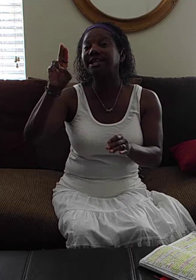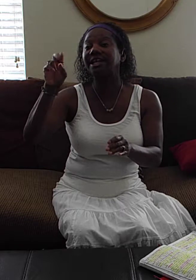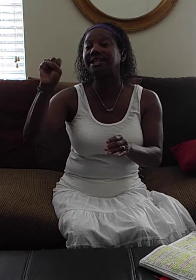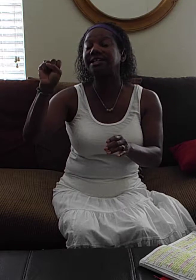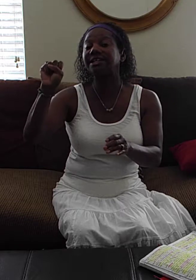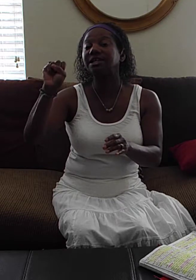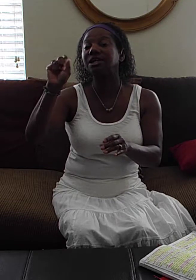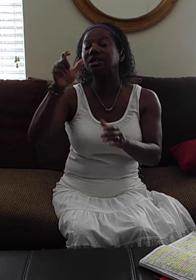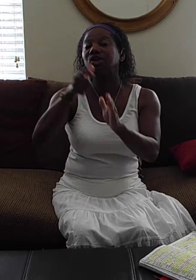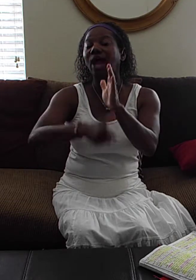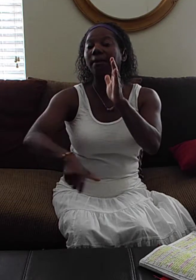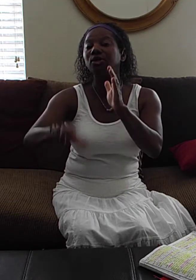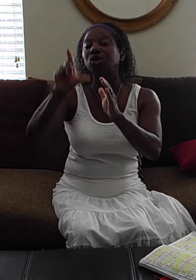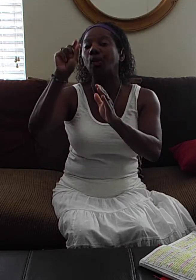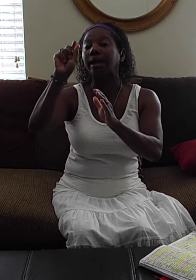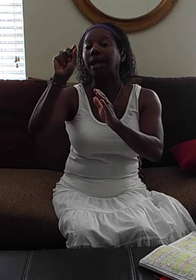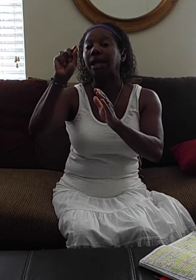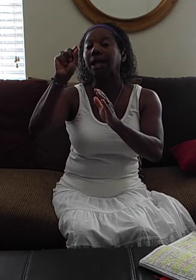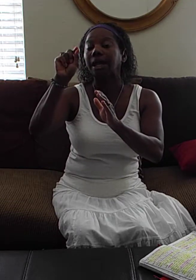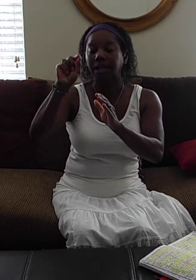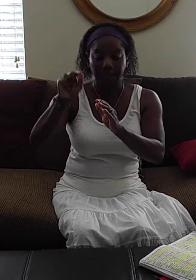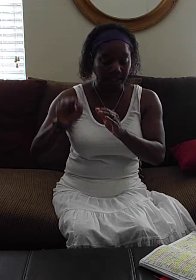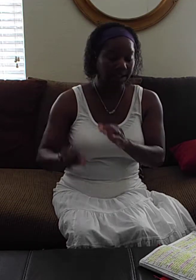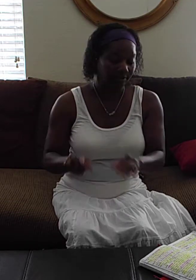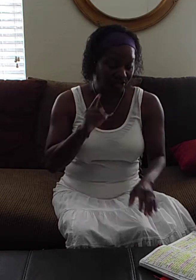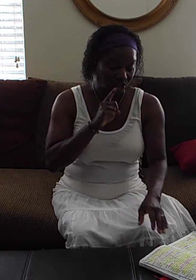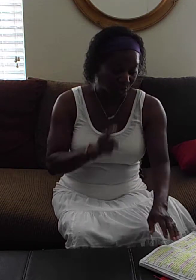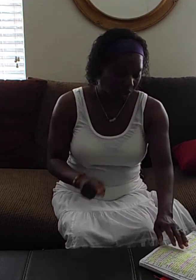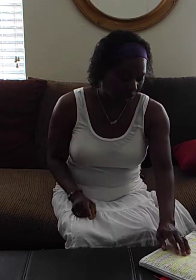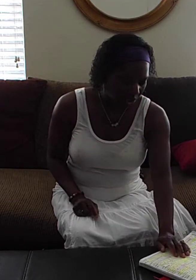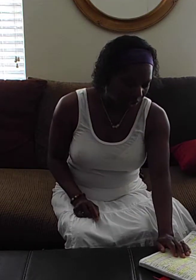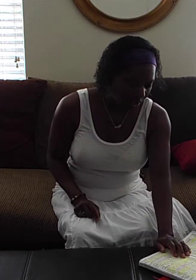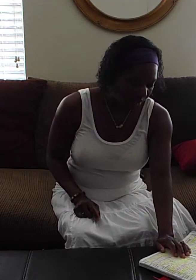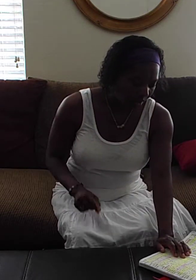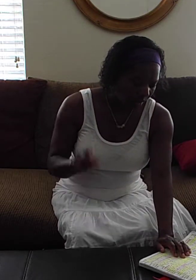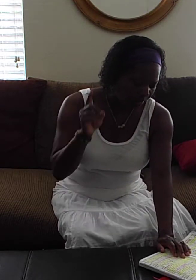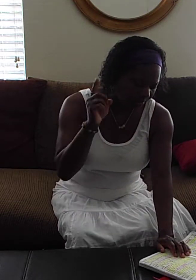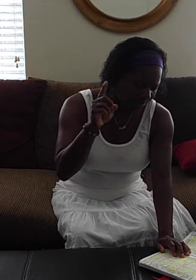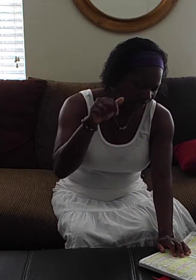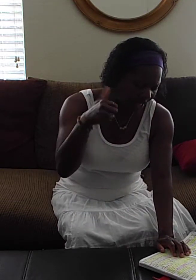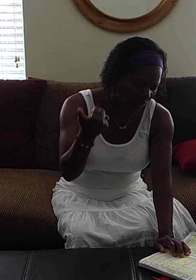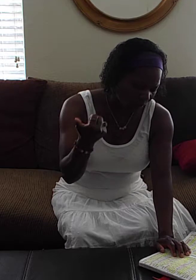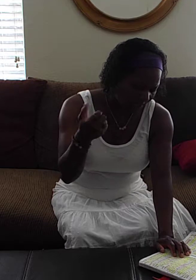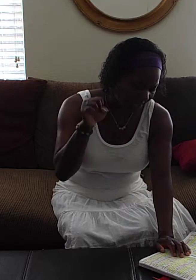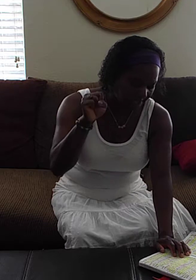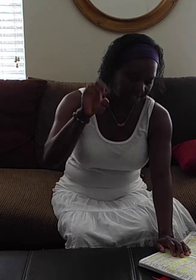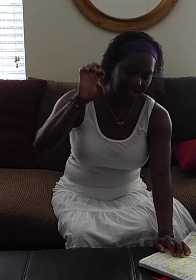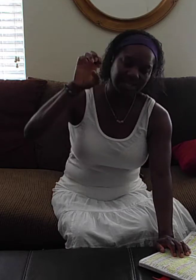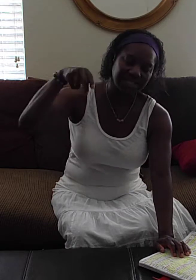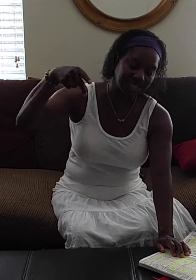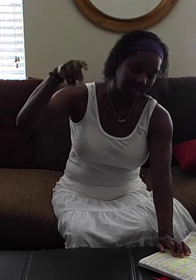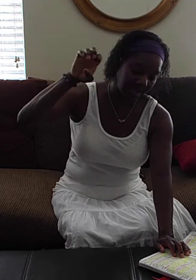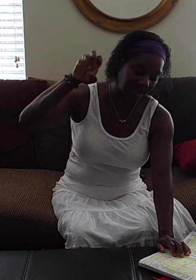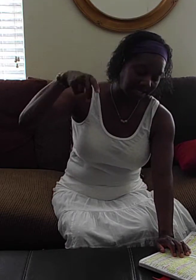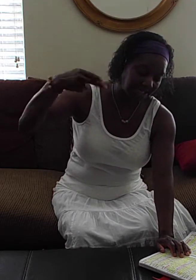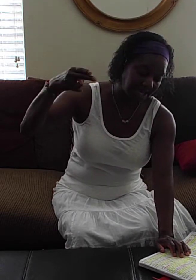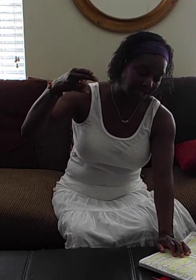Exodus chapter 20, for sure. The other one is